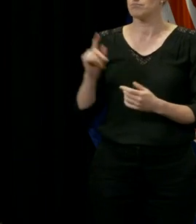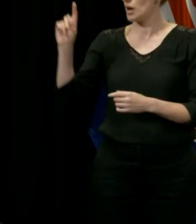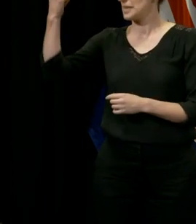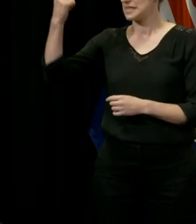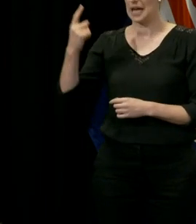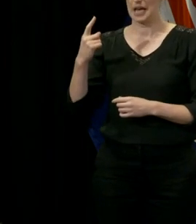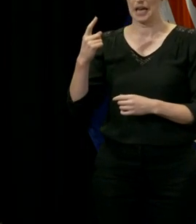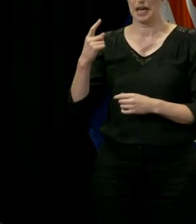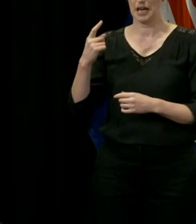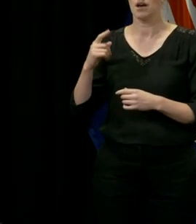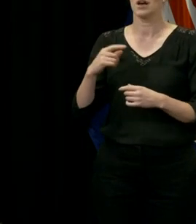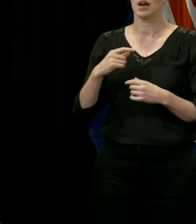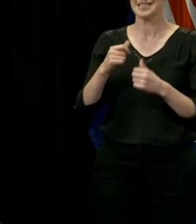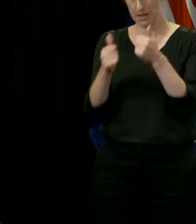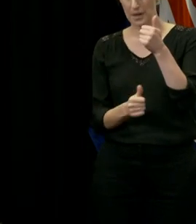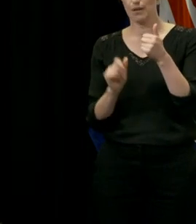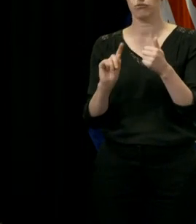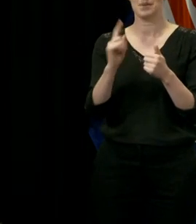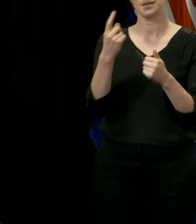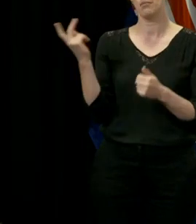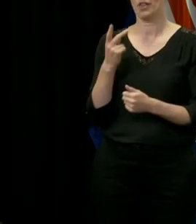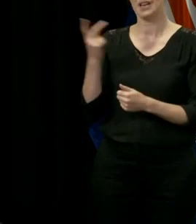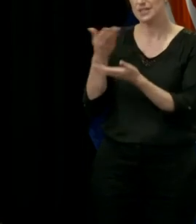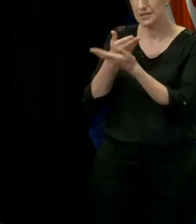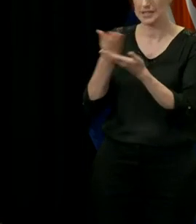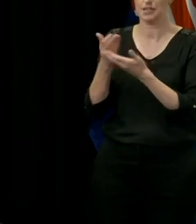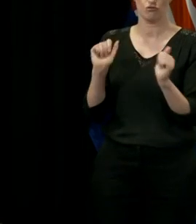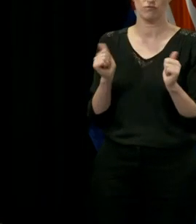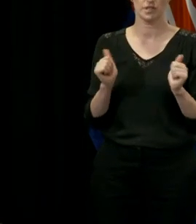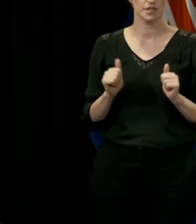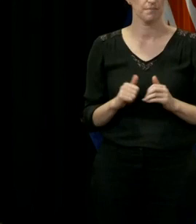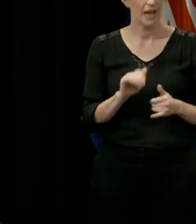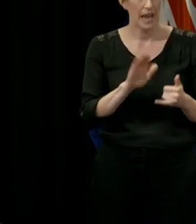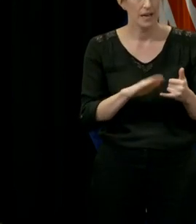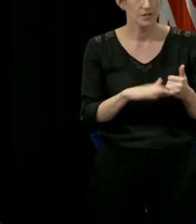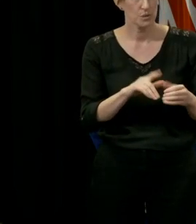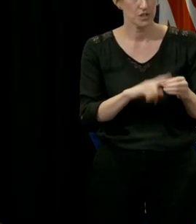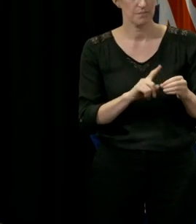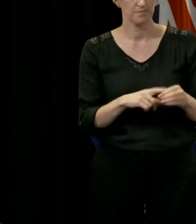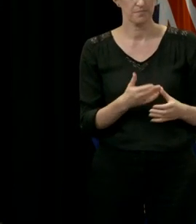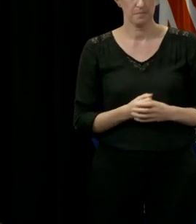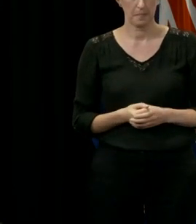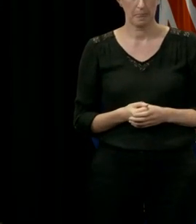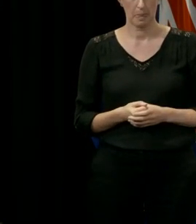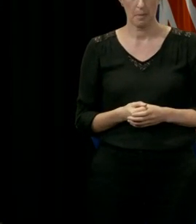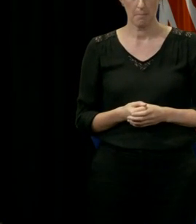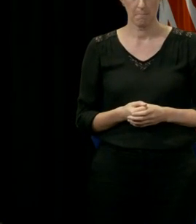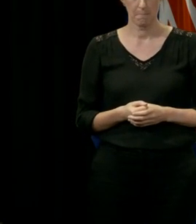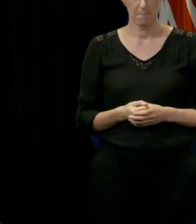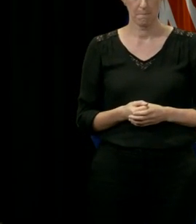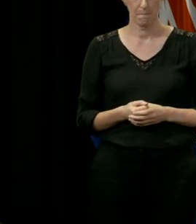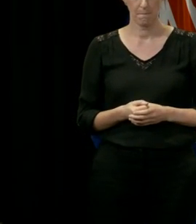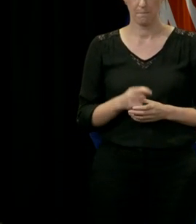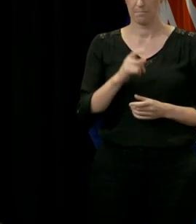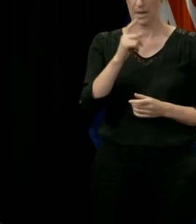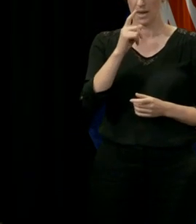Prime Minister and myself with our counterparts. Okay, last question. Yeah, right in the front. Prisoners, overseas has been